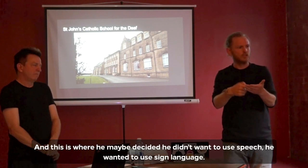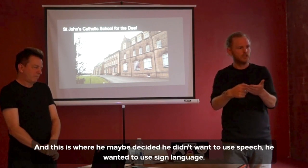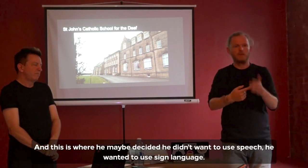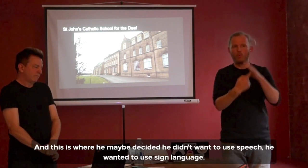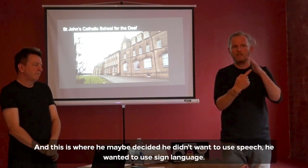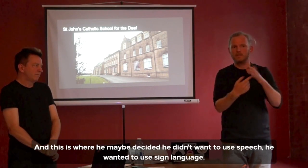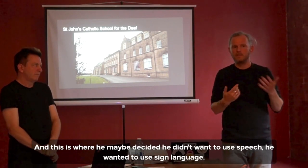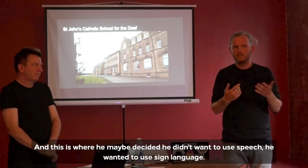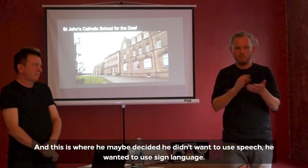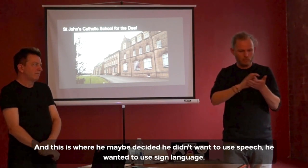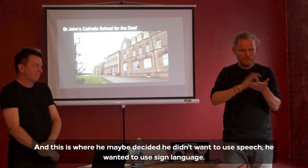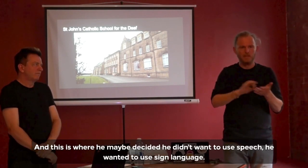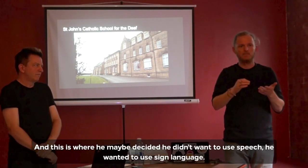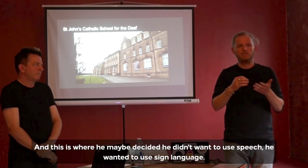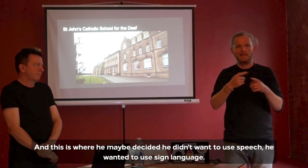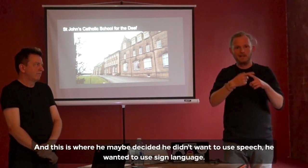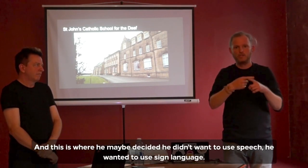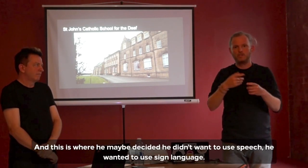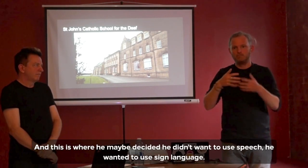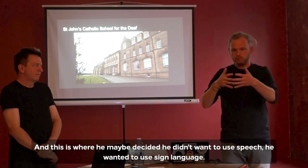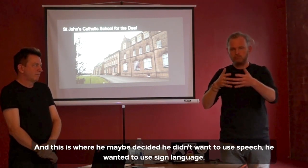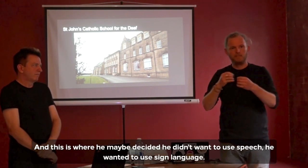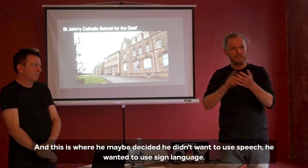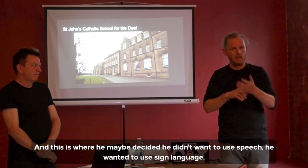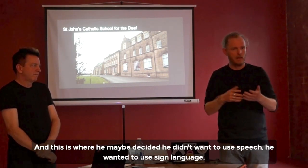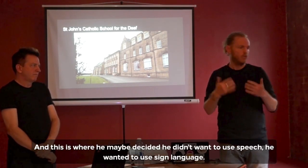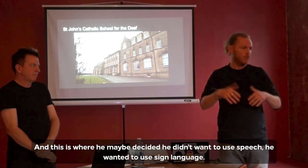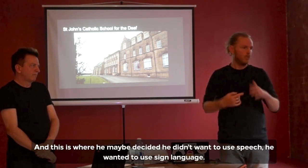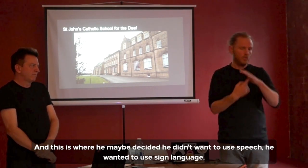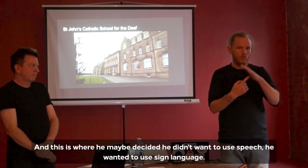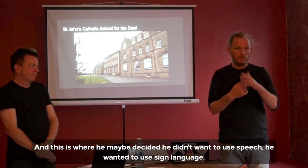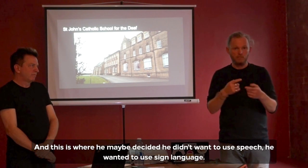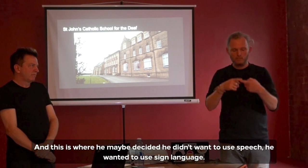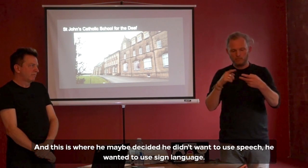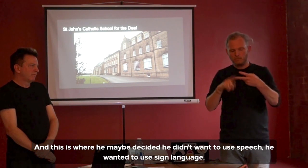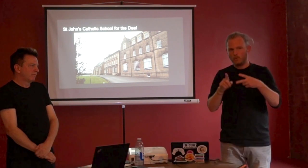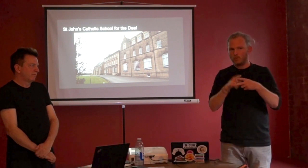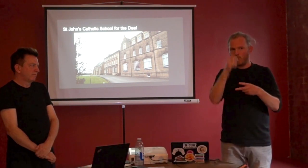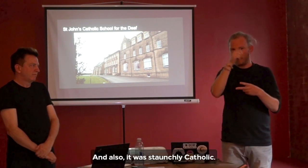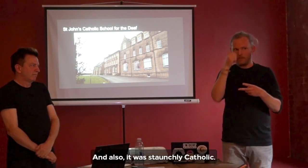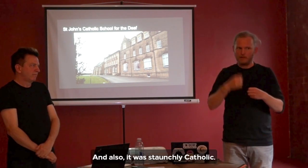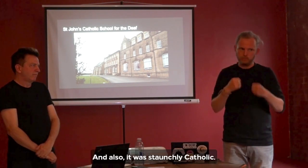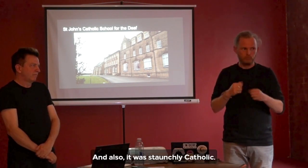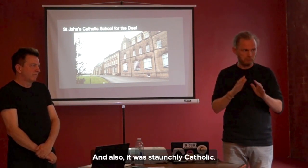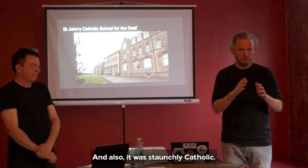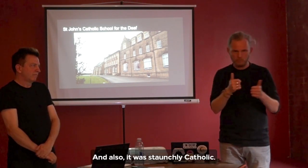this is where he maybe decided he didn't want to use speech, he wanted to prefer using sign language, and also it was staunch